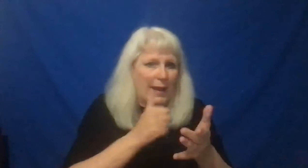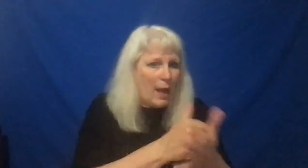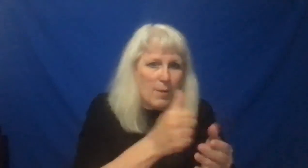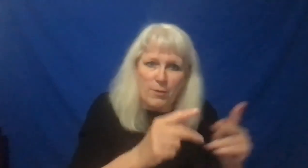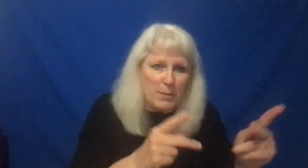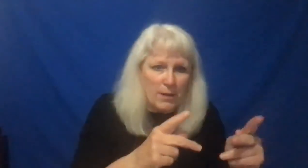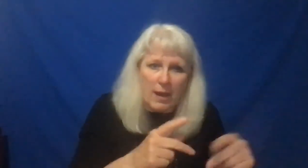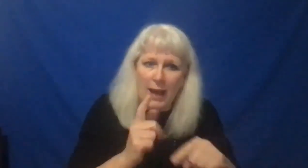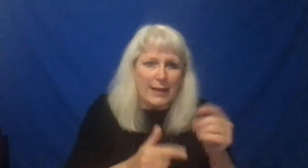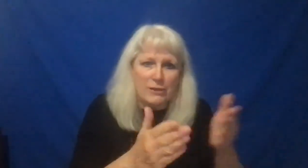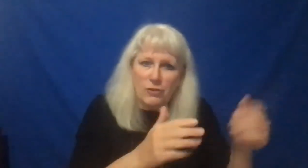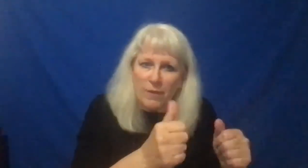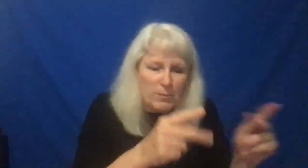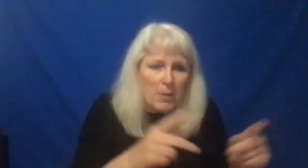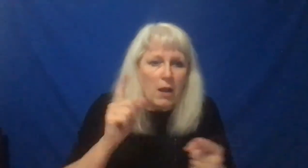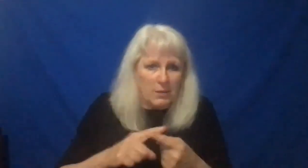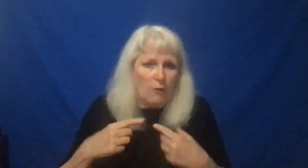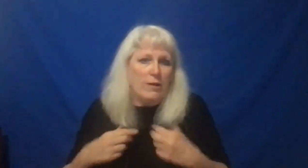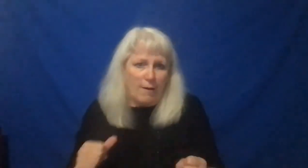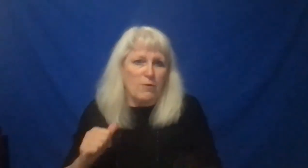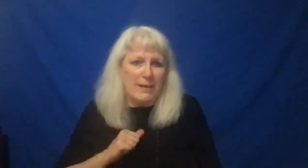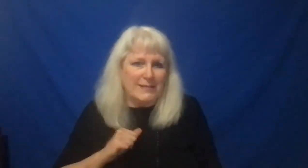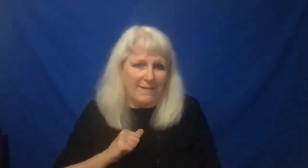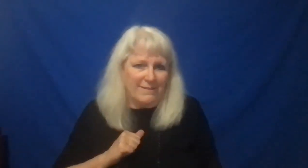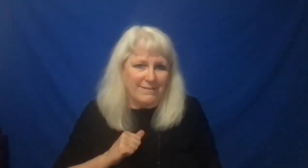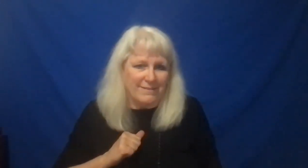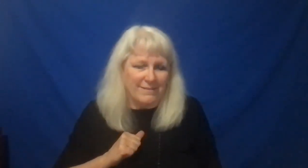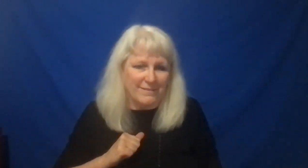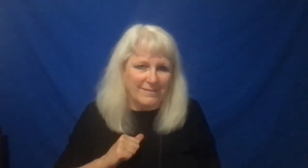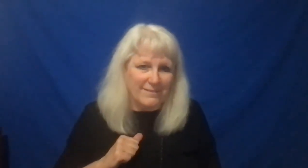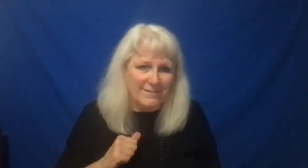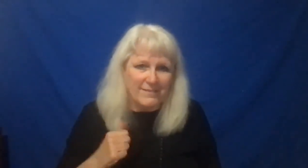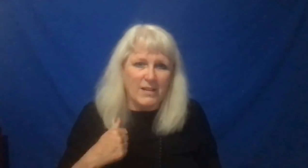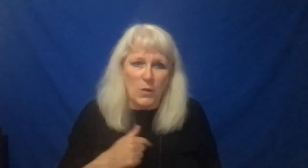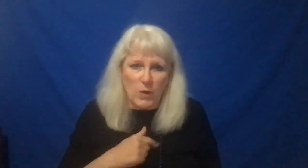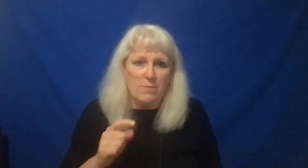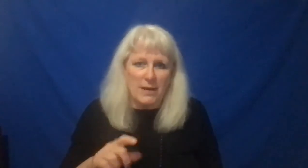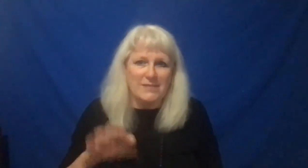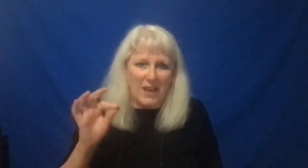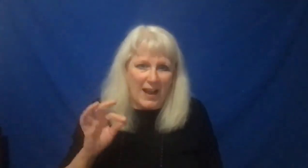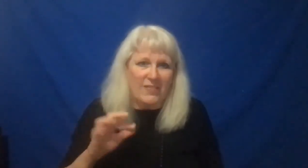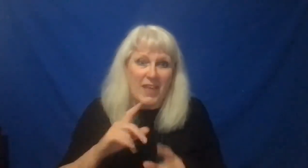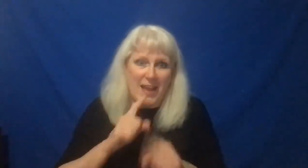of service to anyone else. We must find the beginnings of the answer for ourselves.